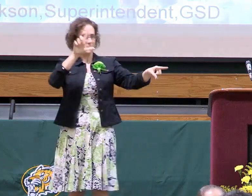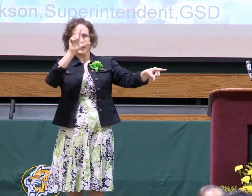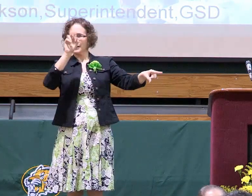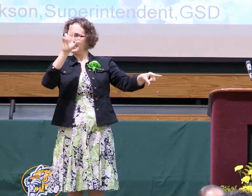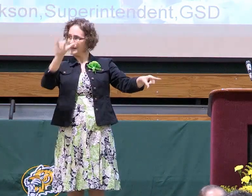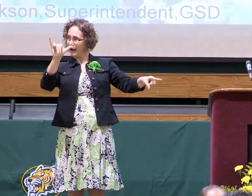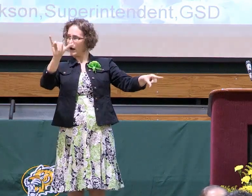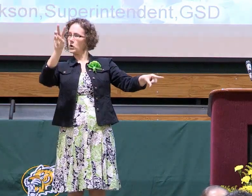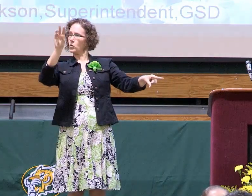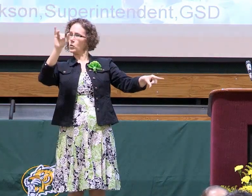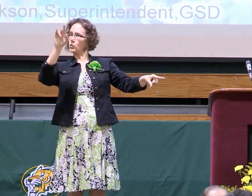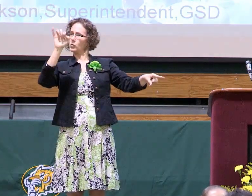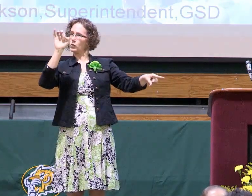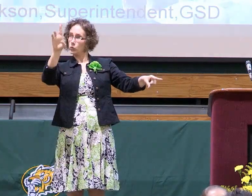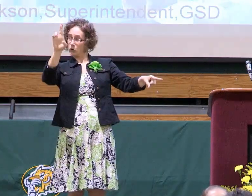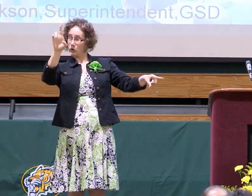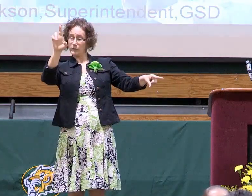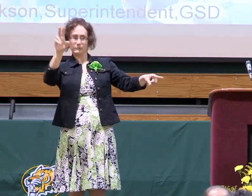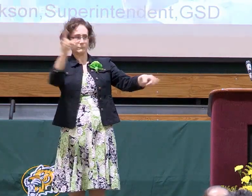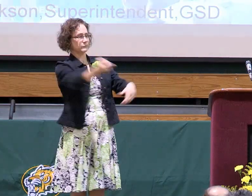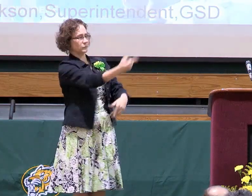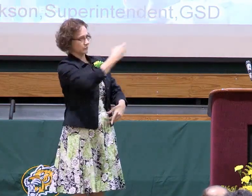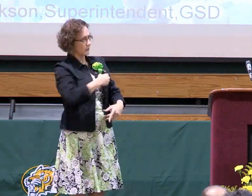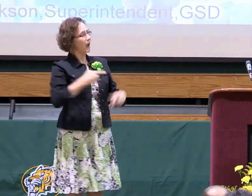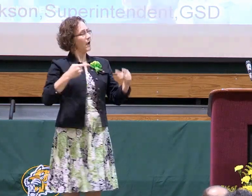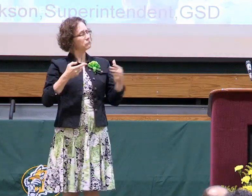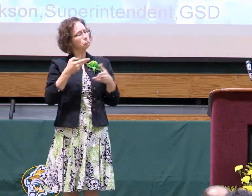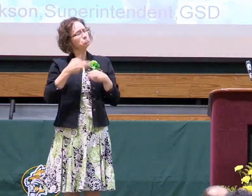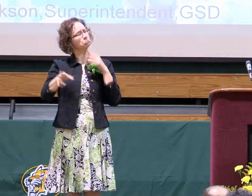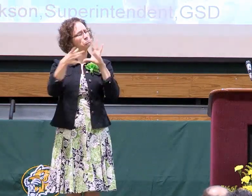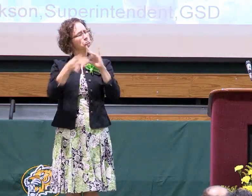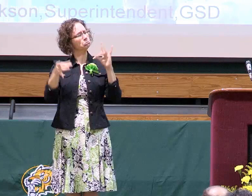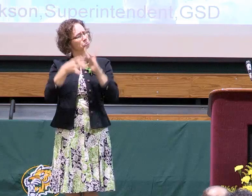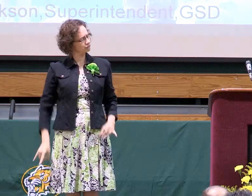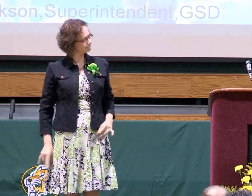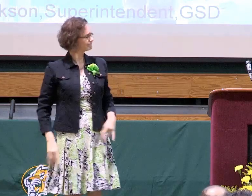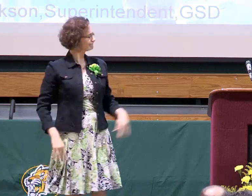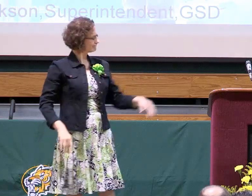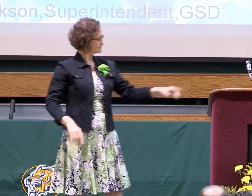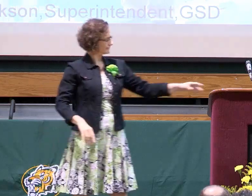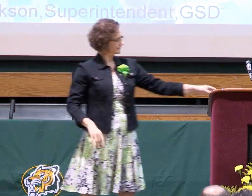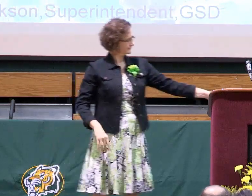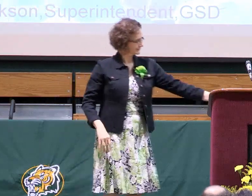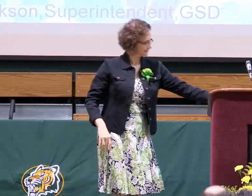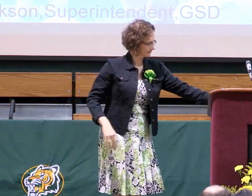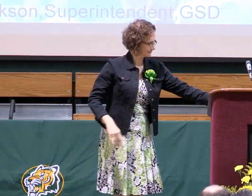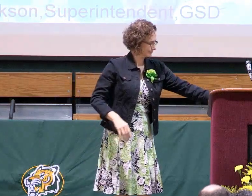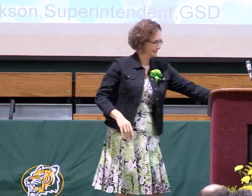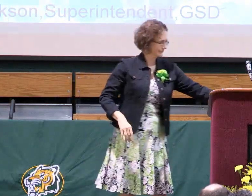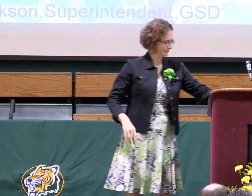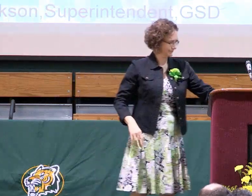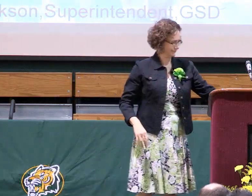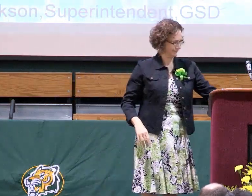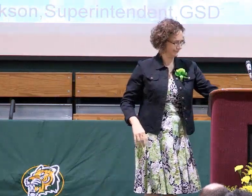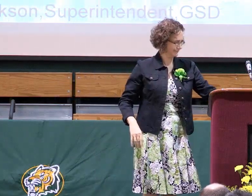And next, I would like Mr. Larry Winter to please come up to the dais and share a few comments.